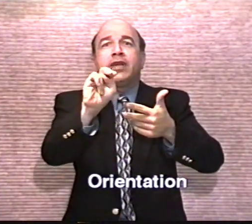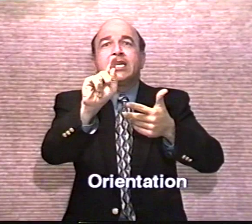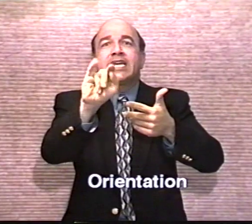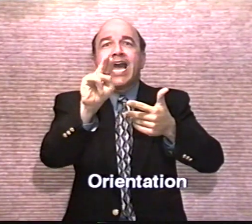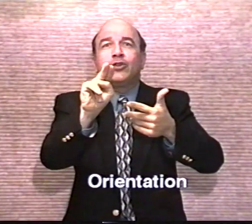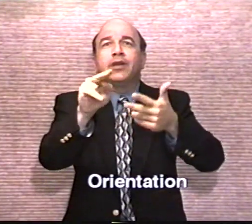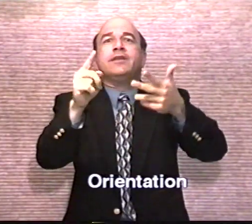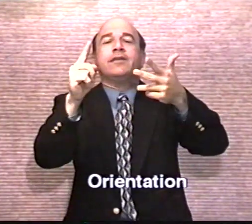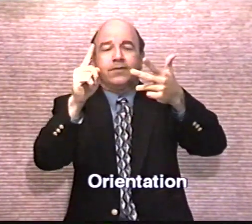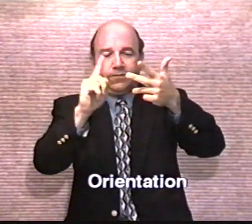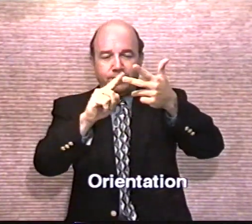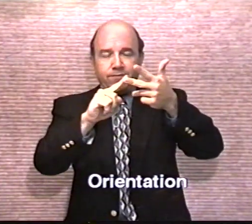orientation,